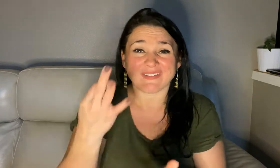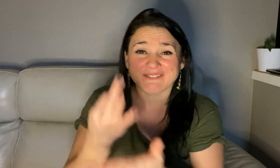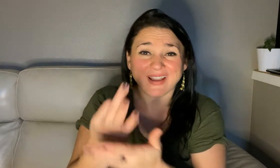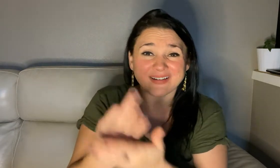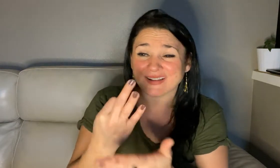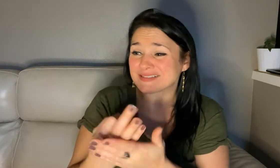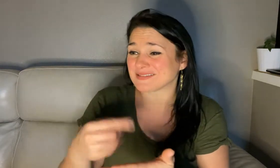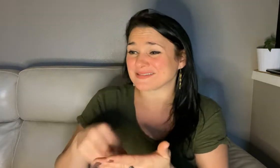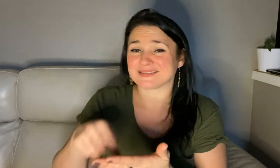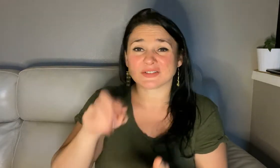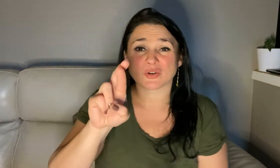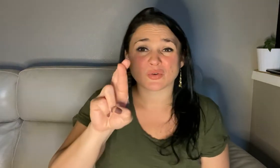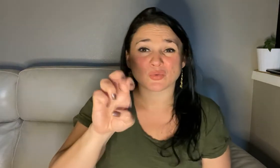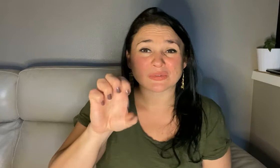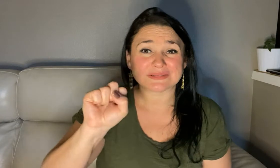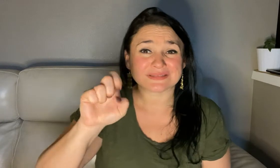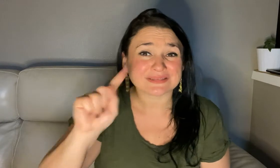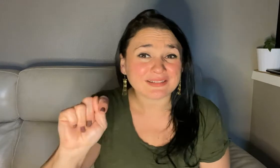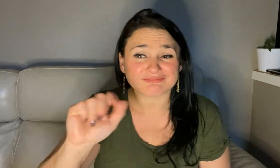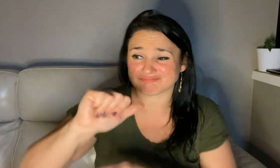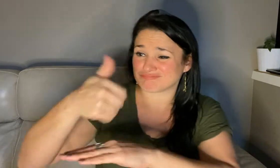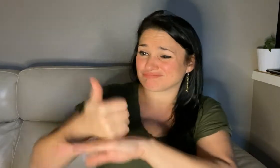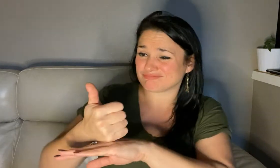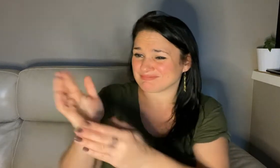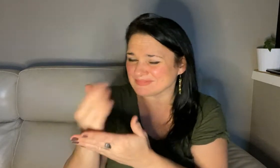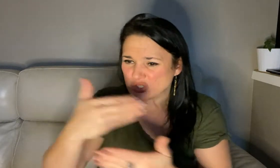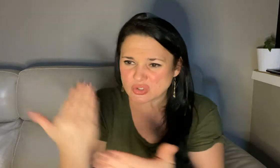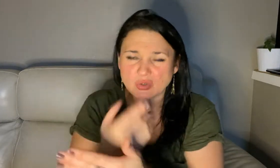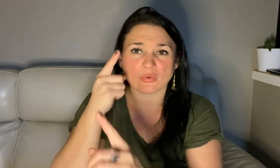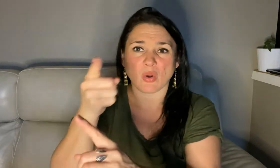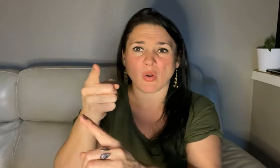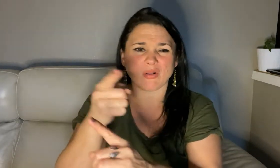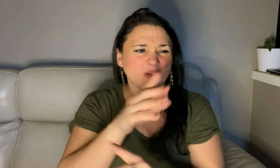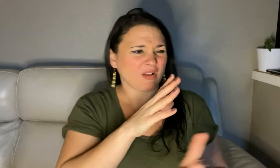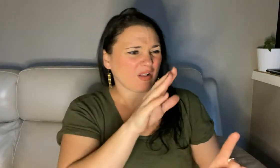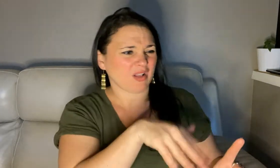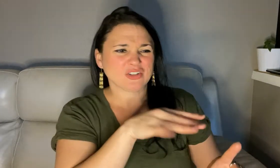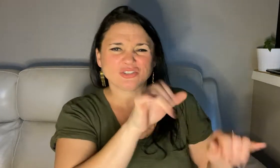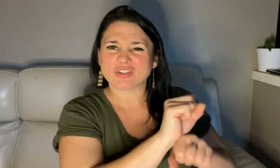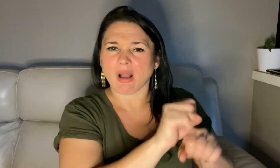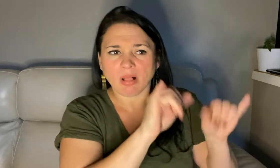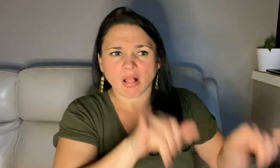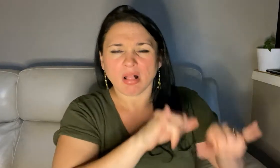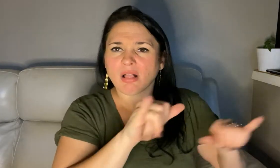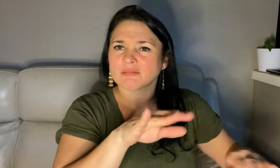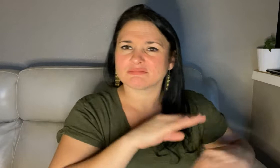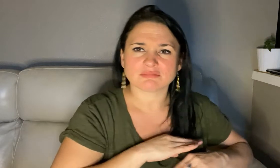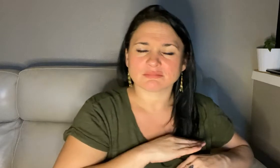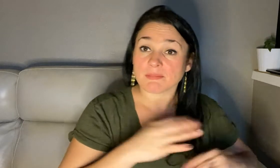yeah, you know, it could be finances. Reset your budget goals. Your job,